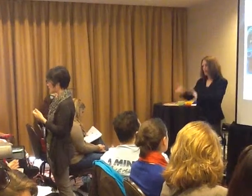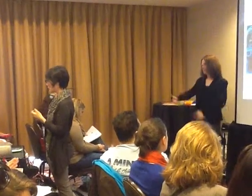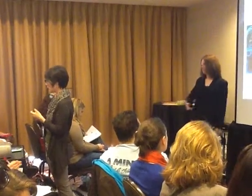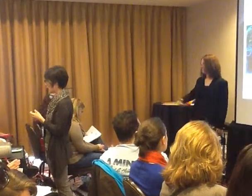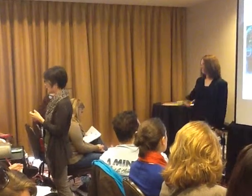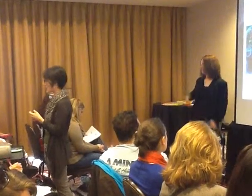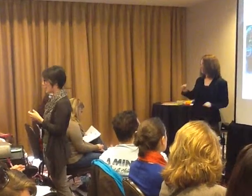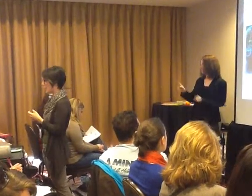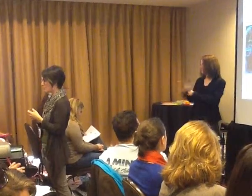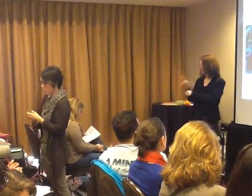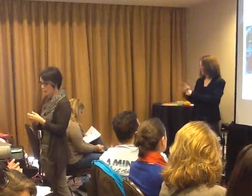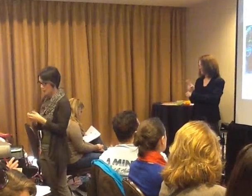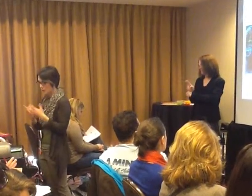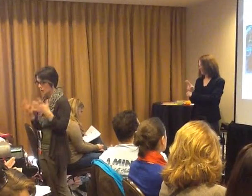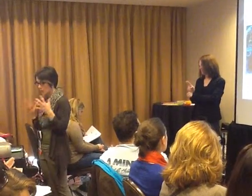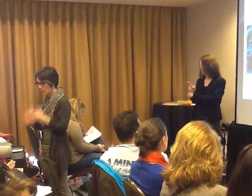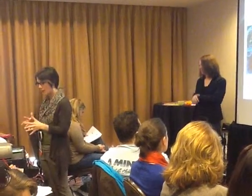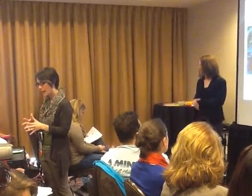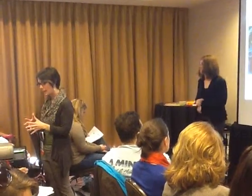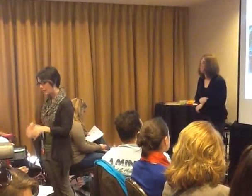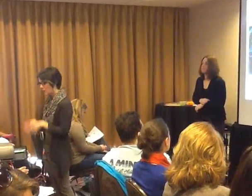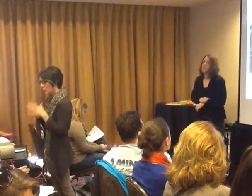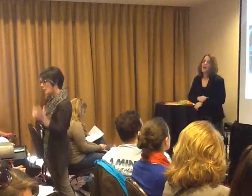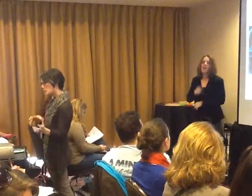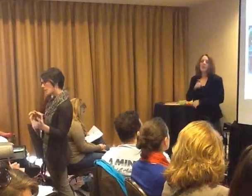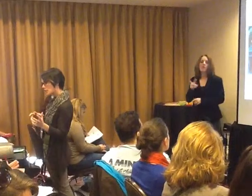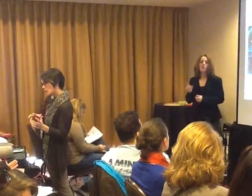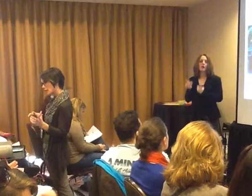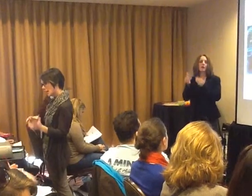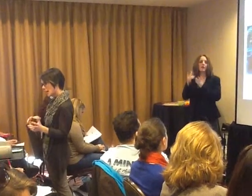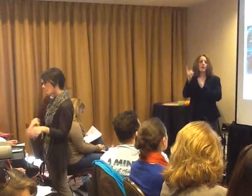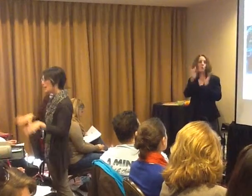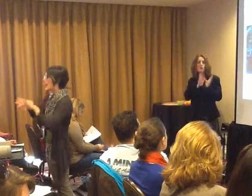able to utilize well. So they were recommending